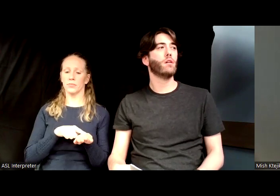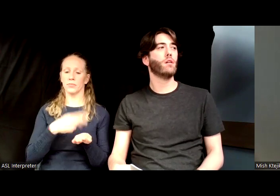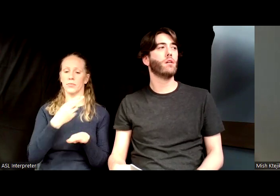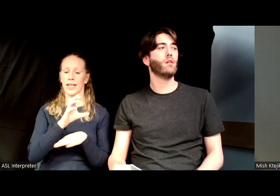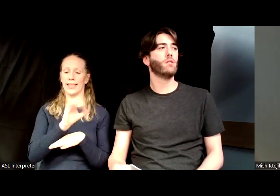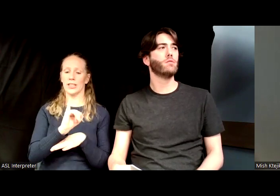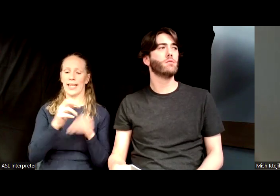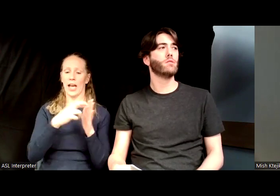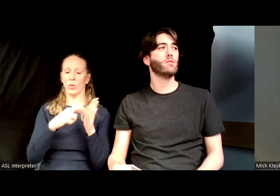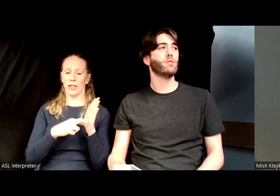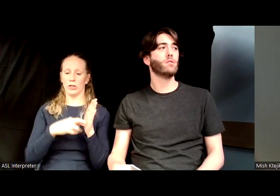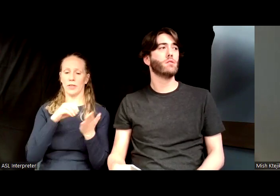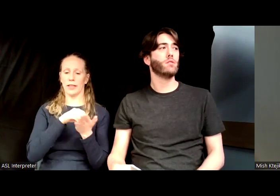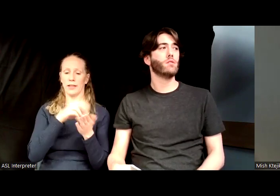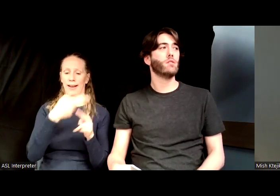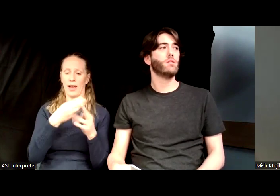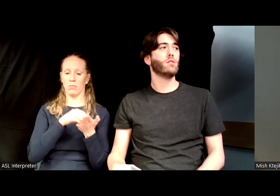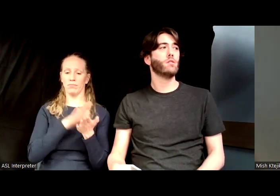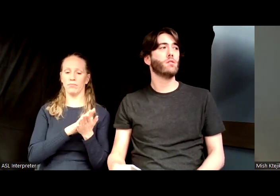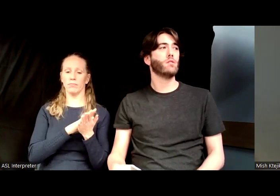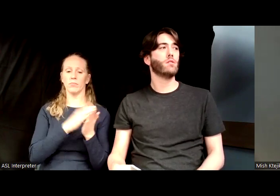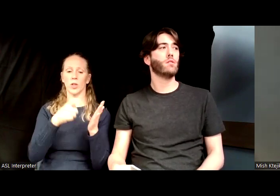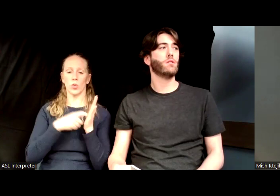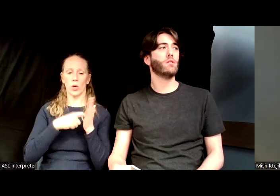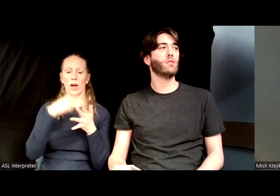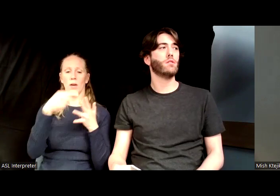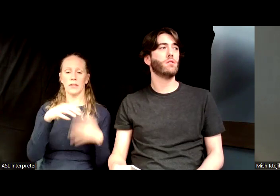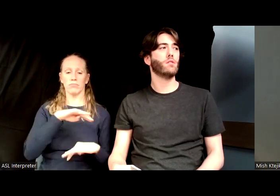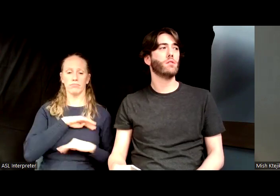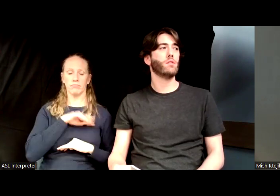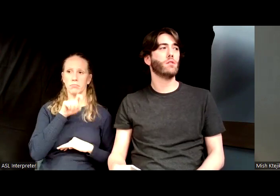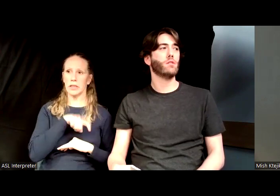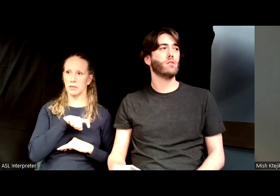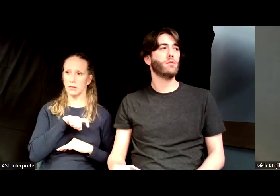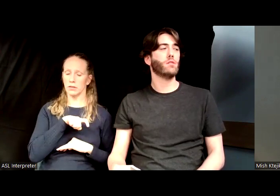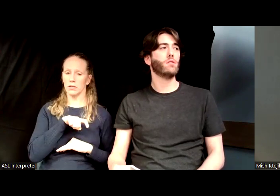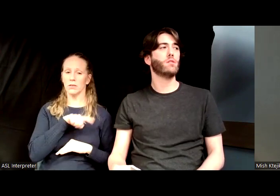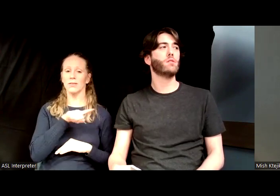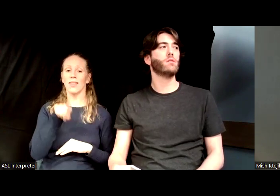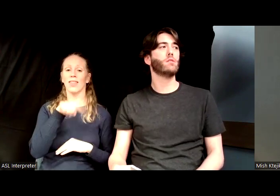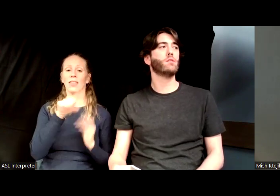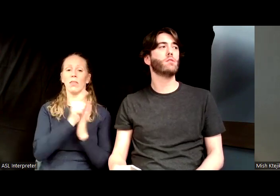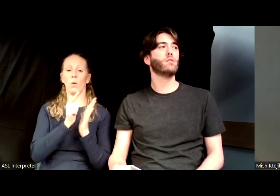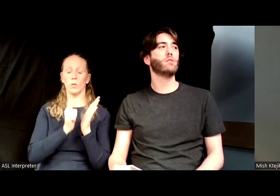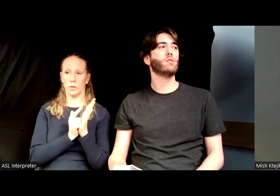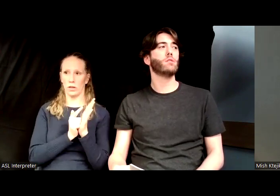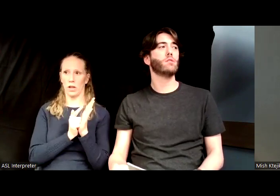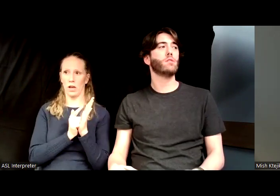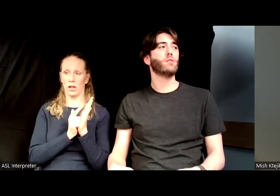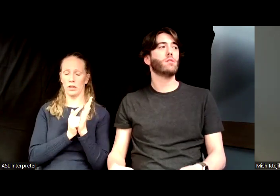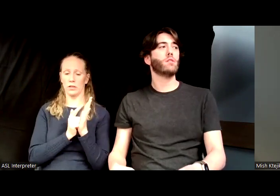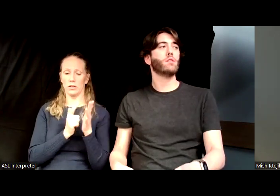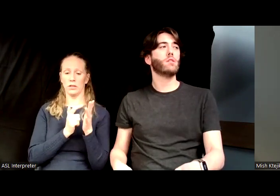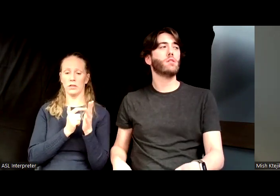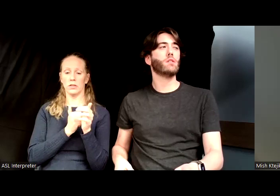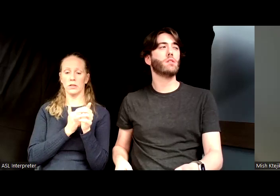interpreter registry, you have to fulfill their requirements. And those laws pertain to